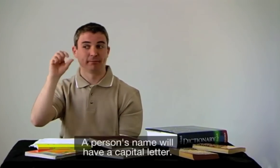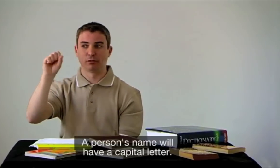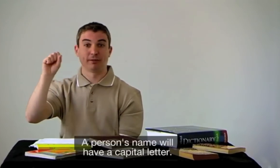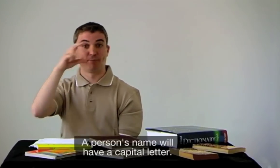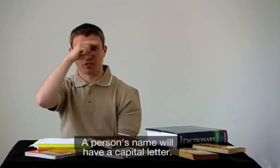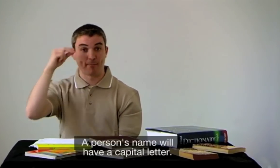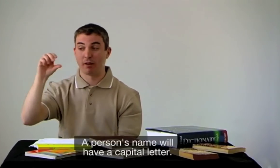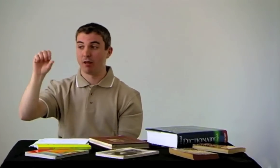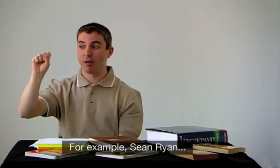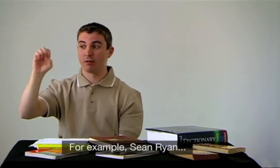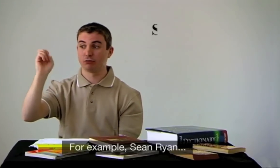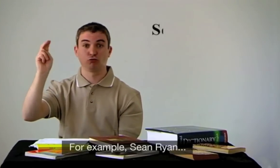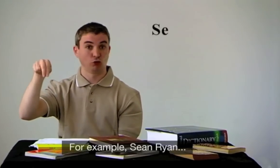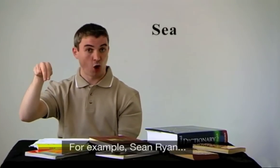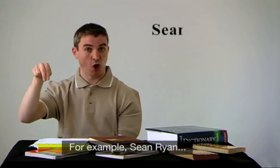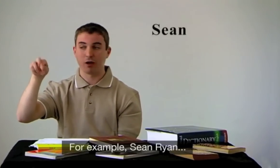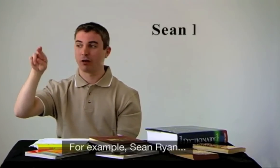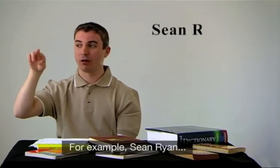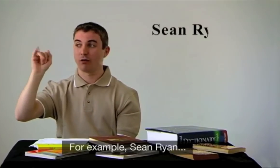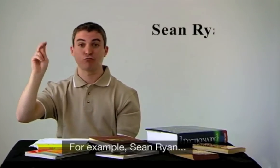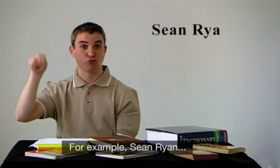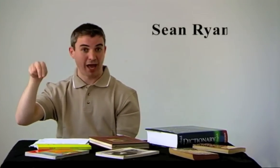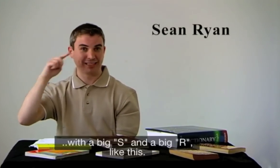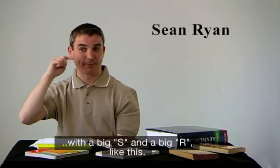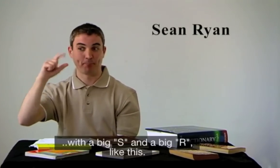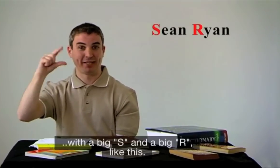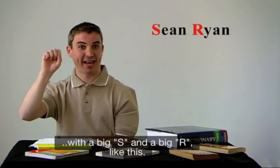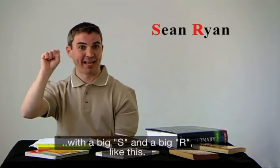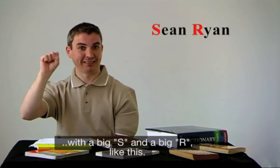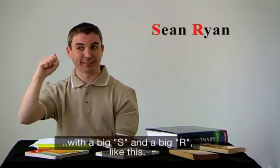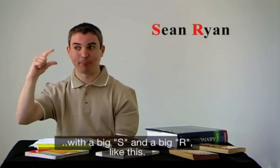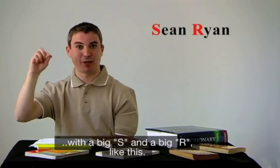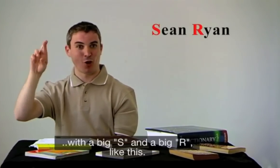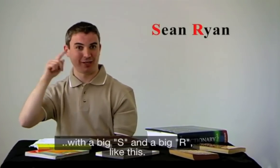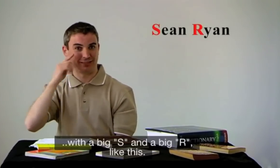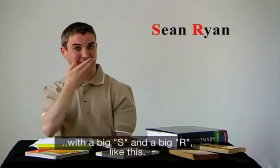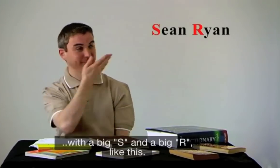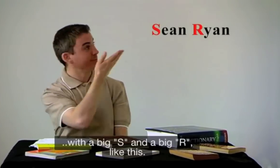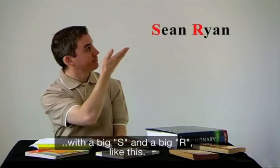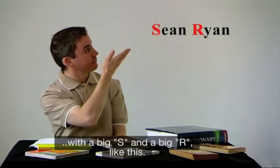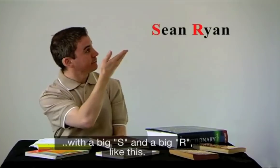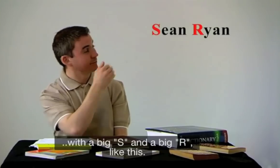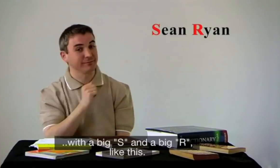capital letter. For example, Sean Ryan, with a big S and a big R, like this.